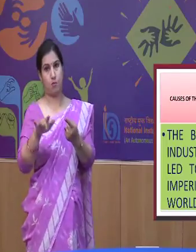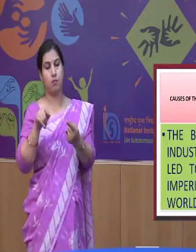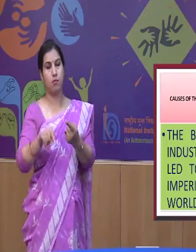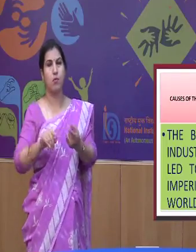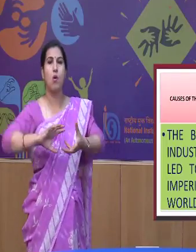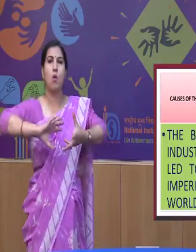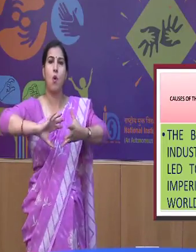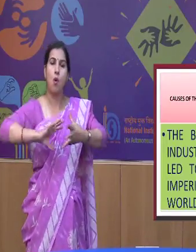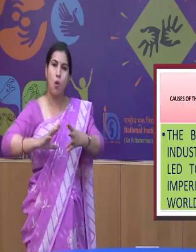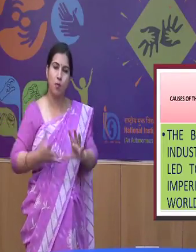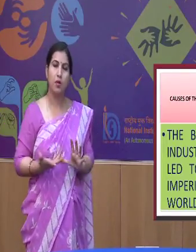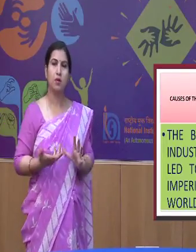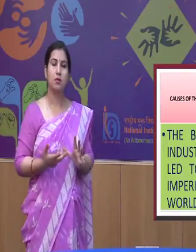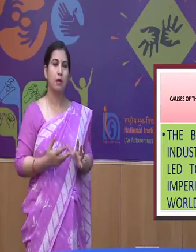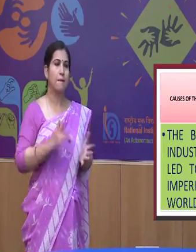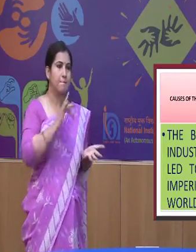of imperialism in the world.